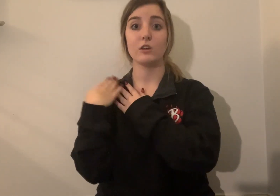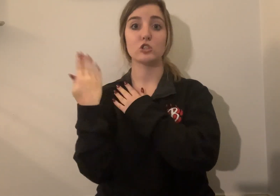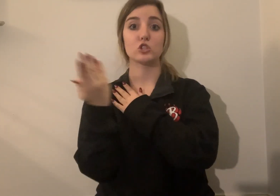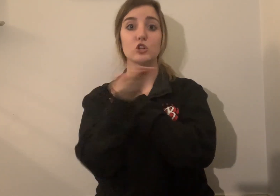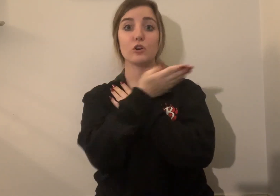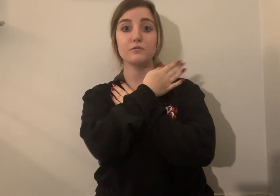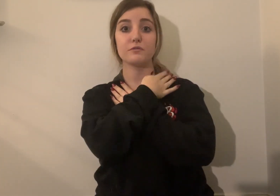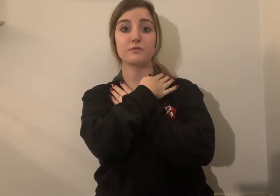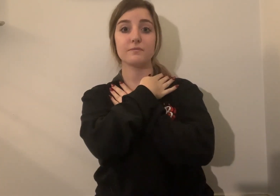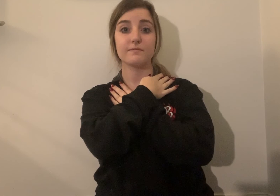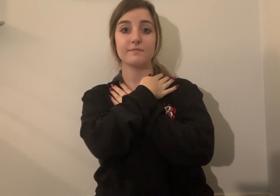scarf,